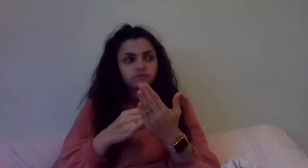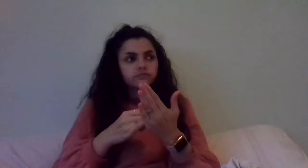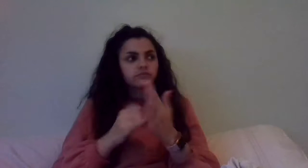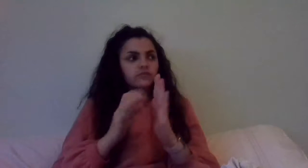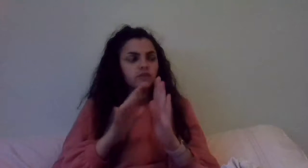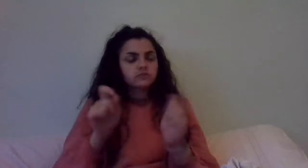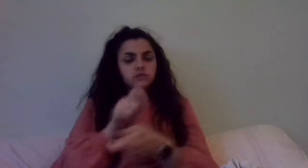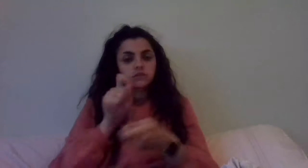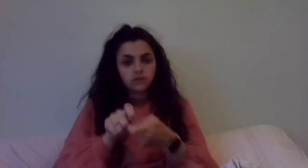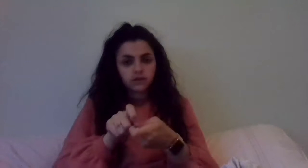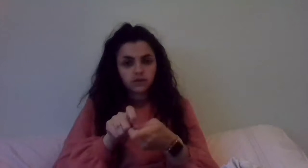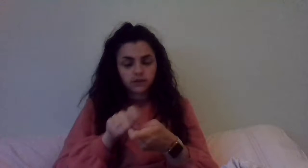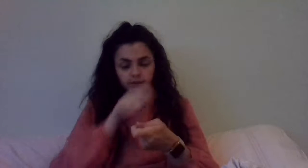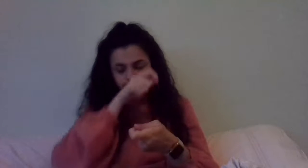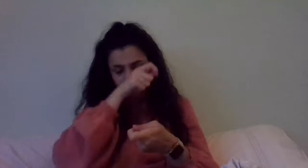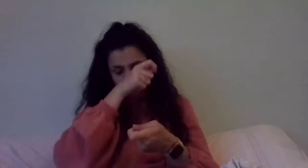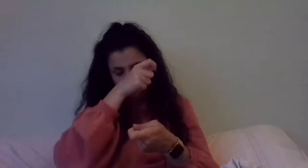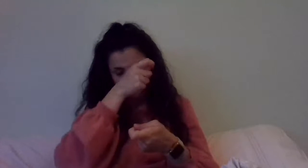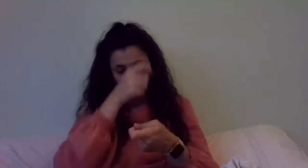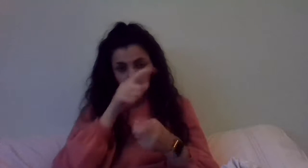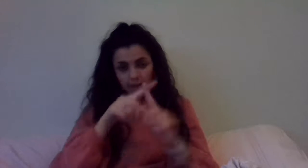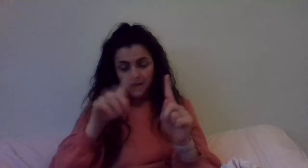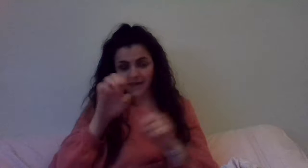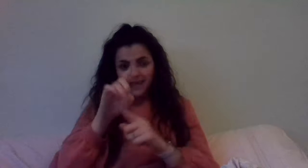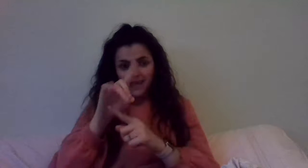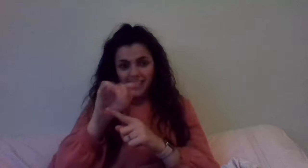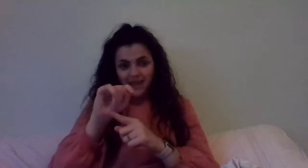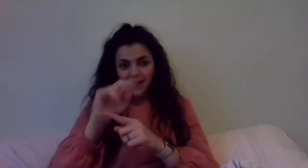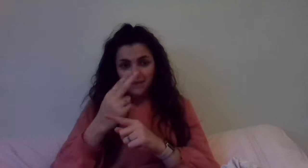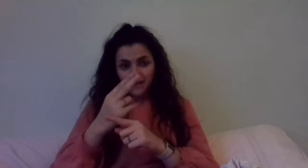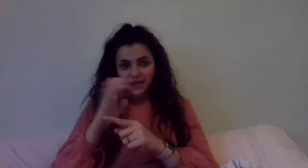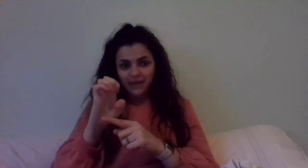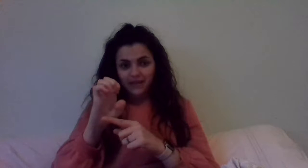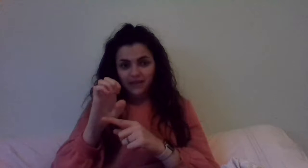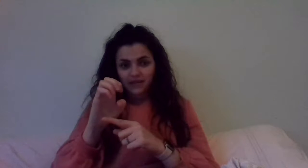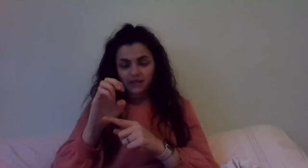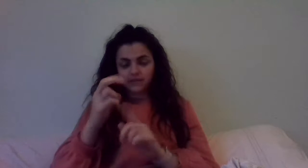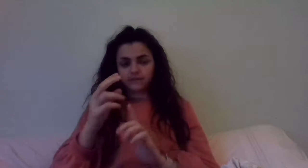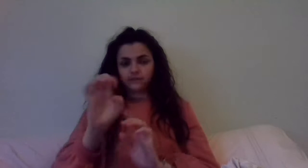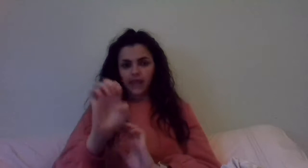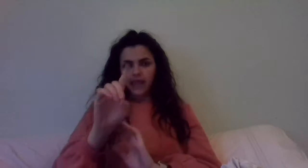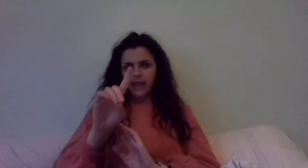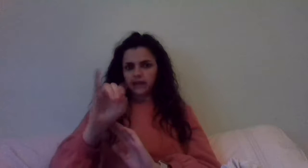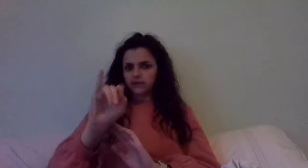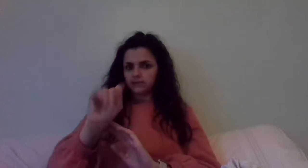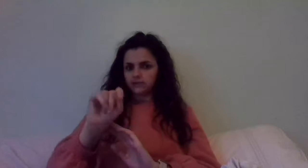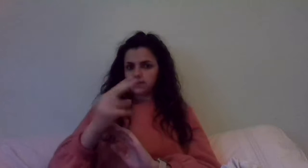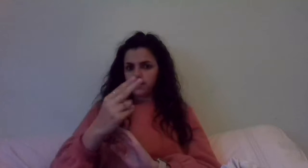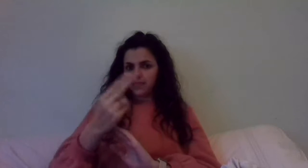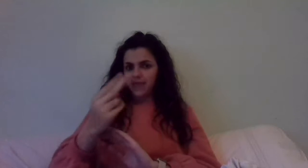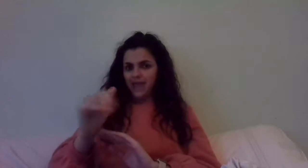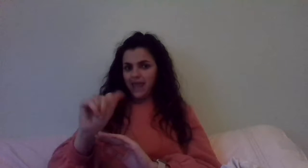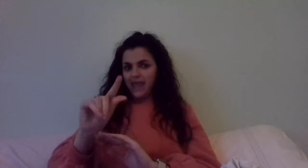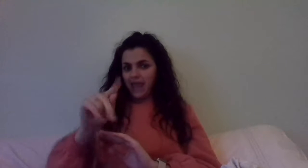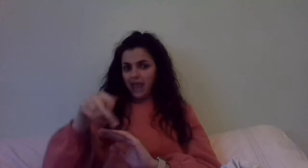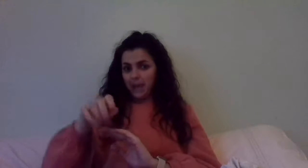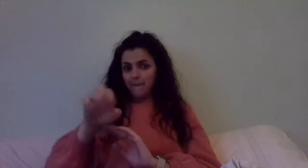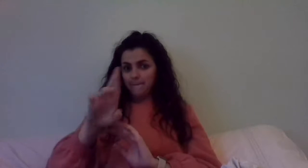specifically. But Edith Halper is very interesting in displaying Lawrence's migration series.